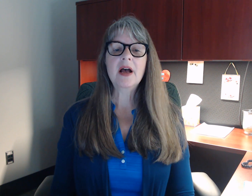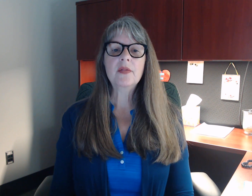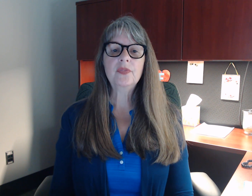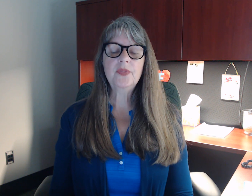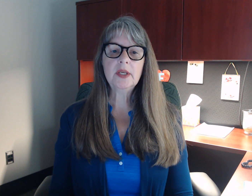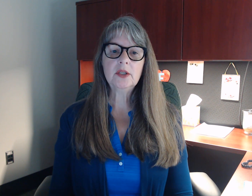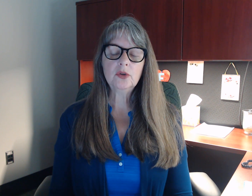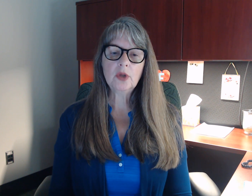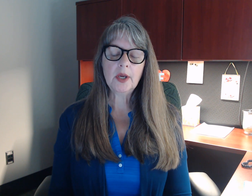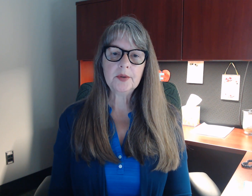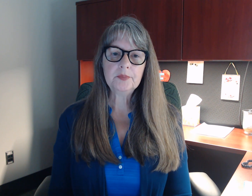then